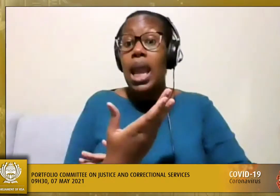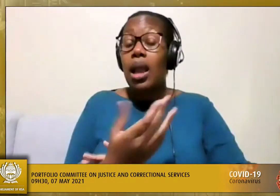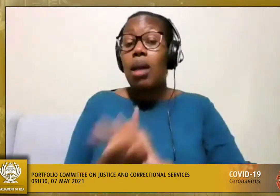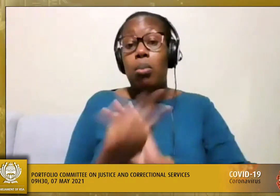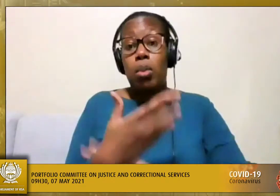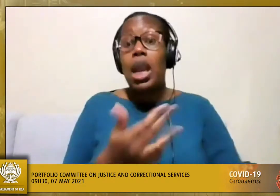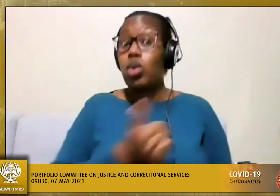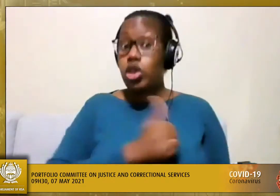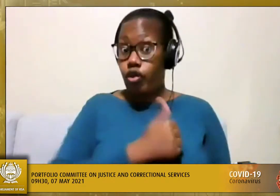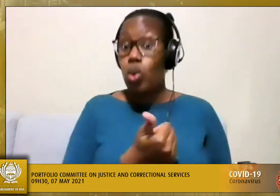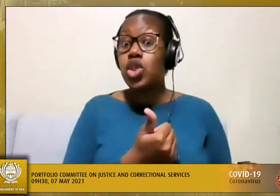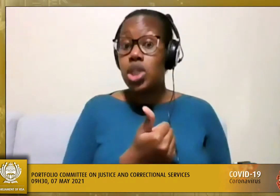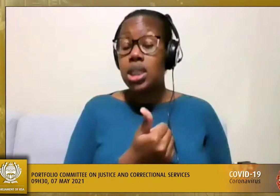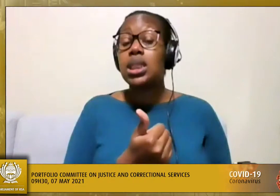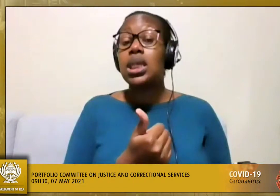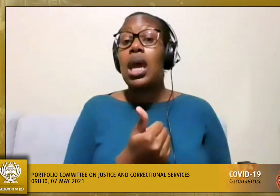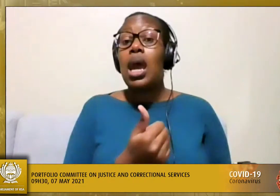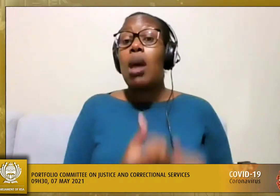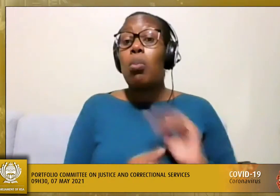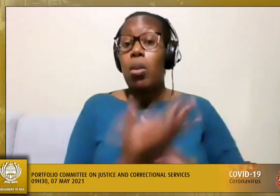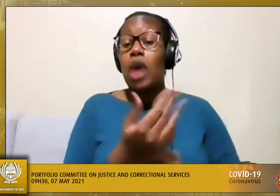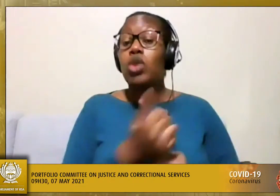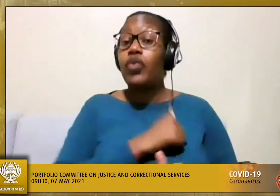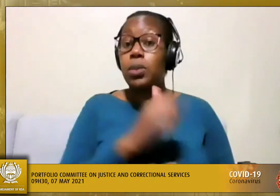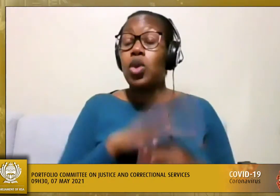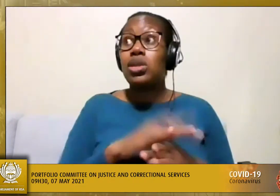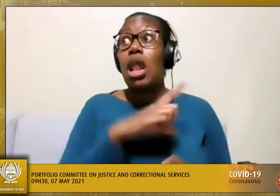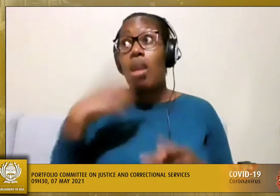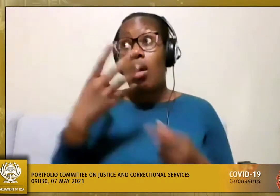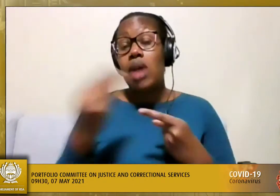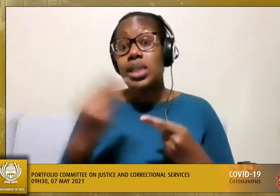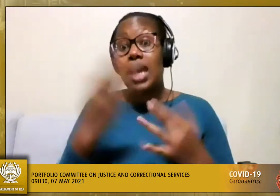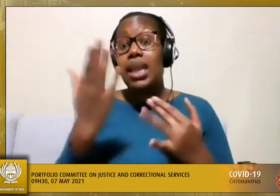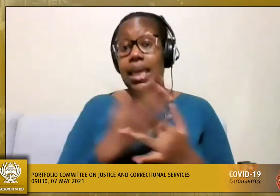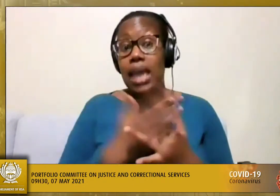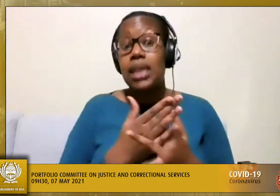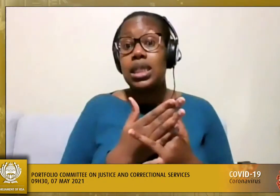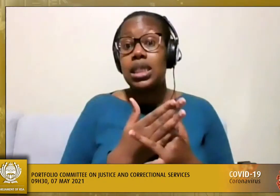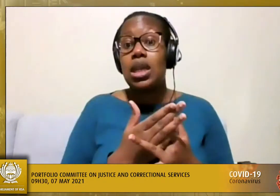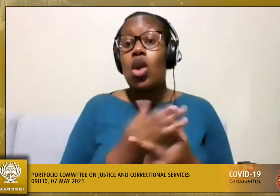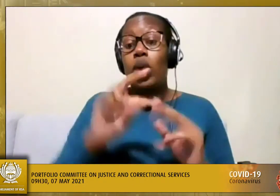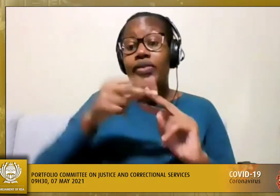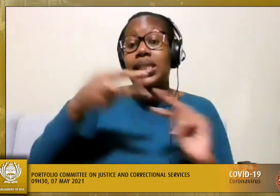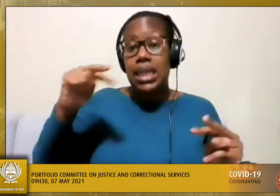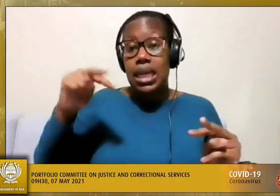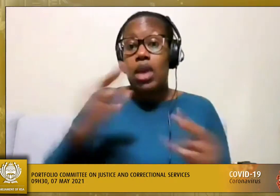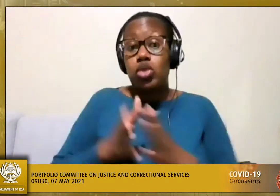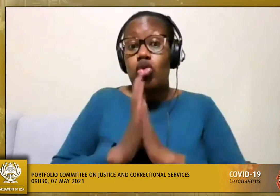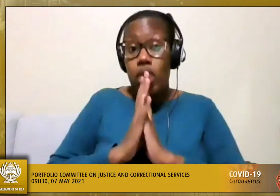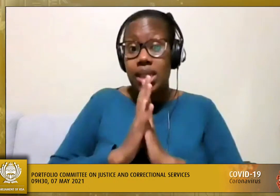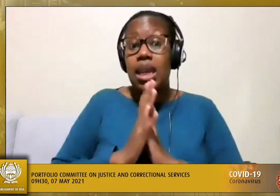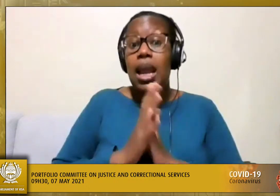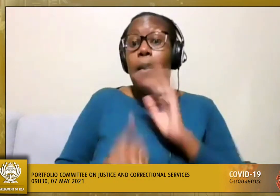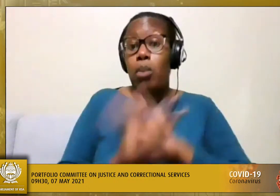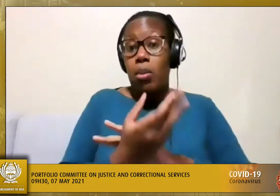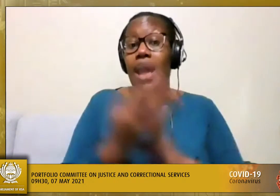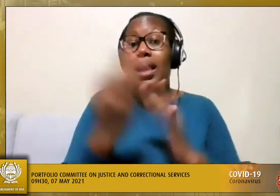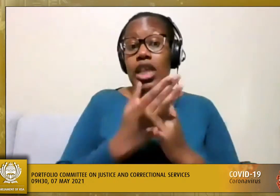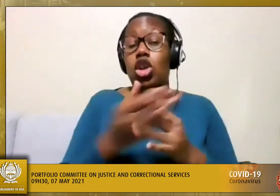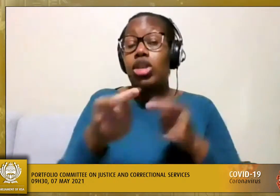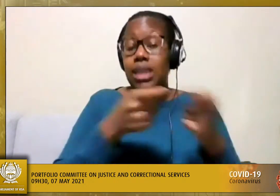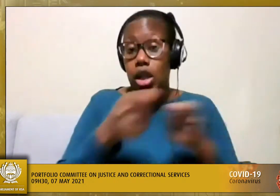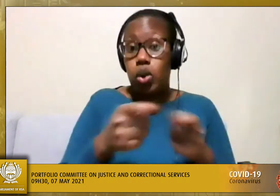because a predominant number of their long outstanding cases with where the DNA was request that have been dealt with or